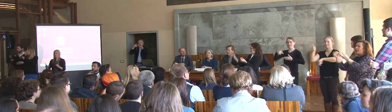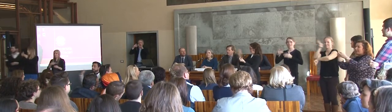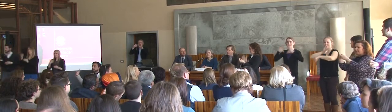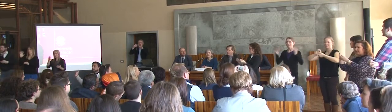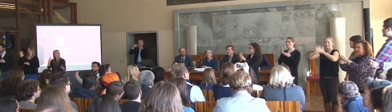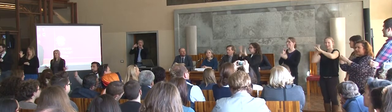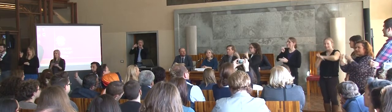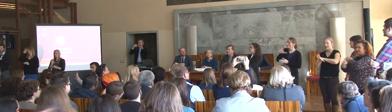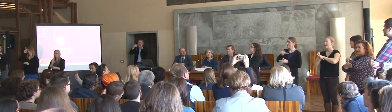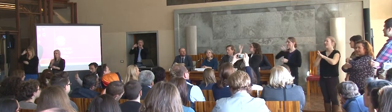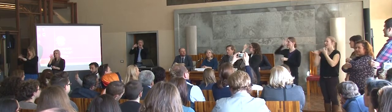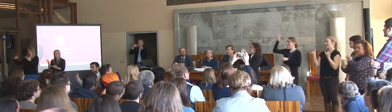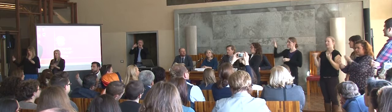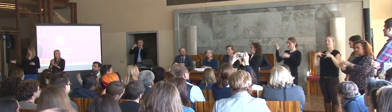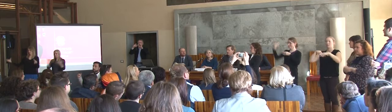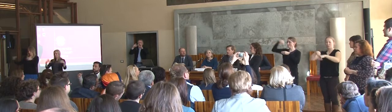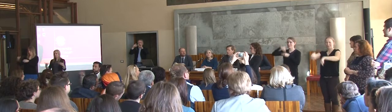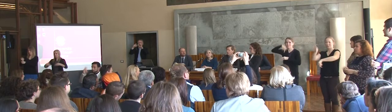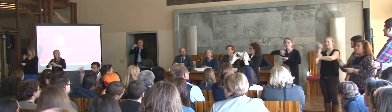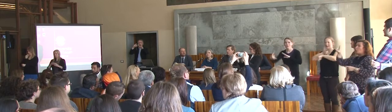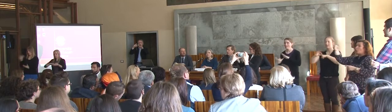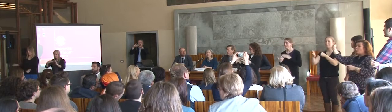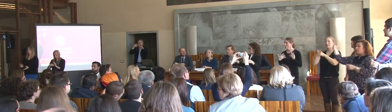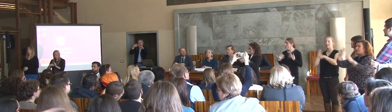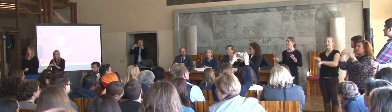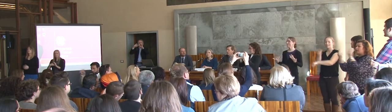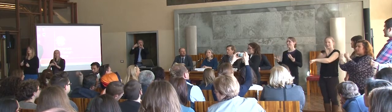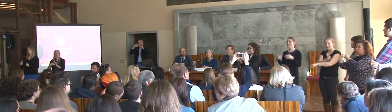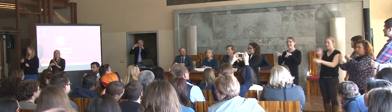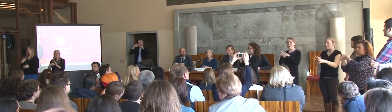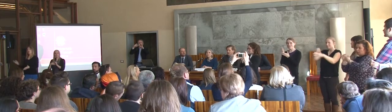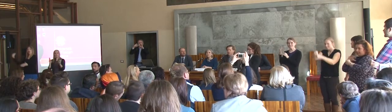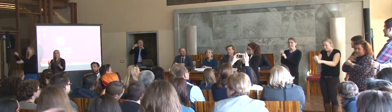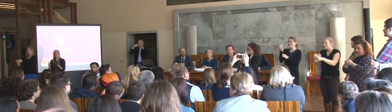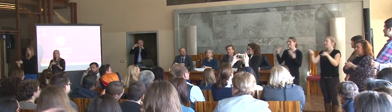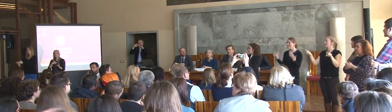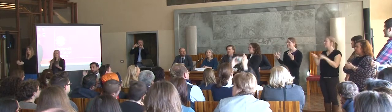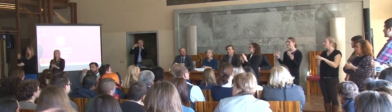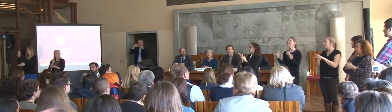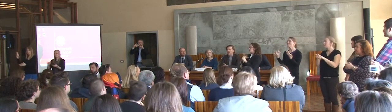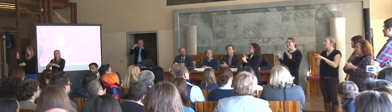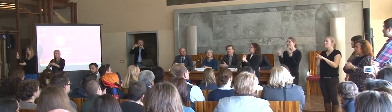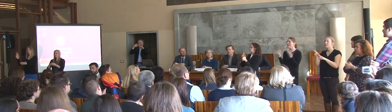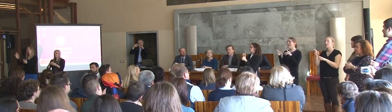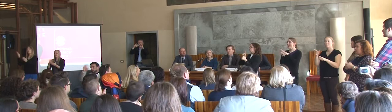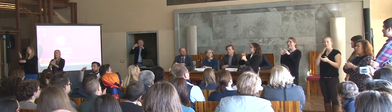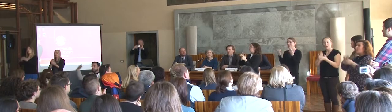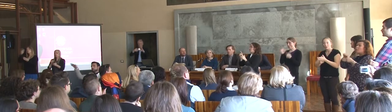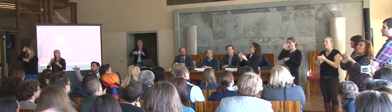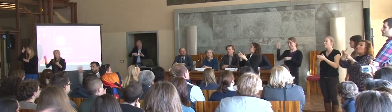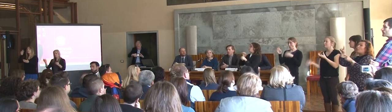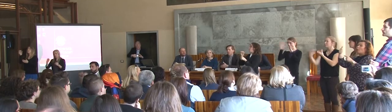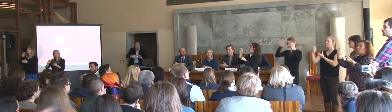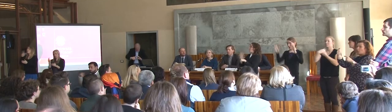countries in this project. I've also managed to include countries outside